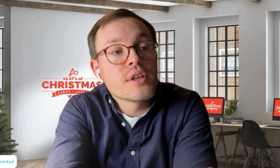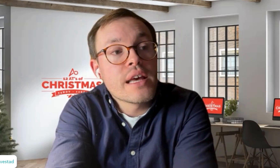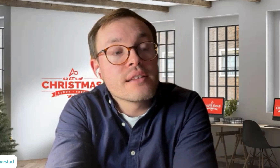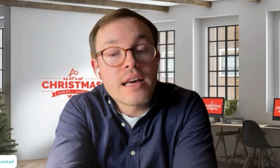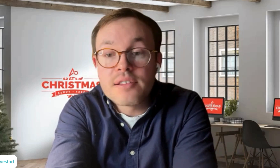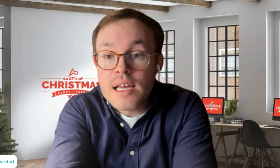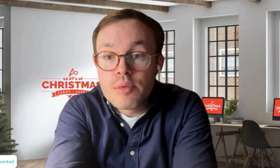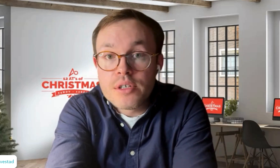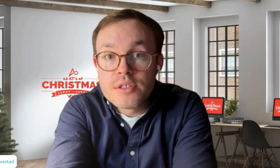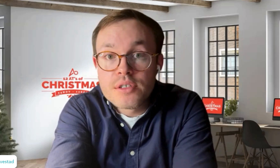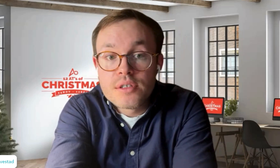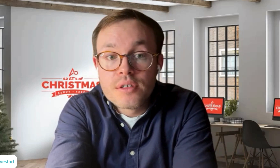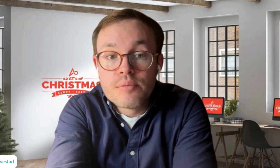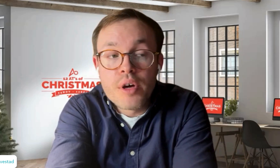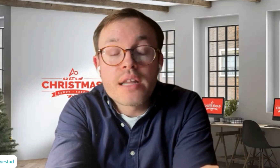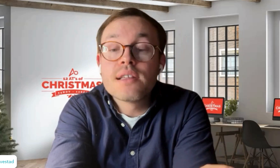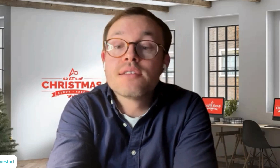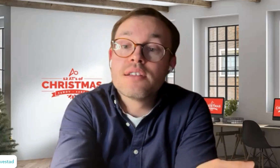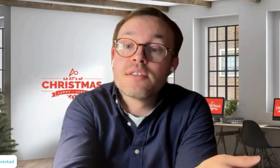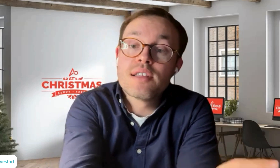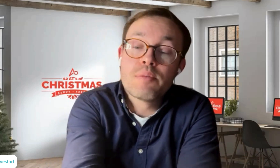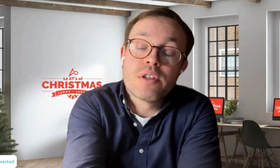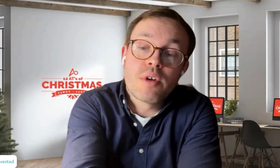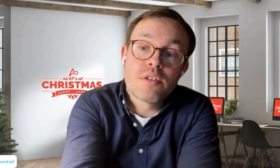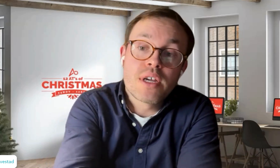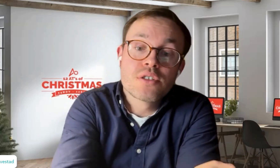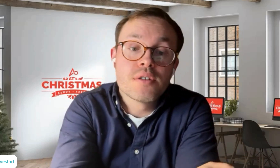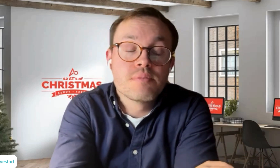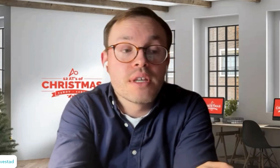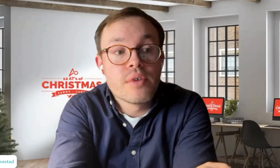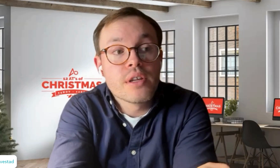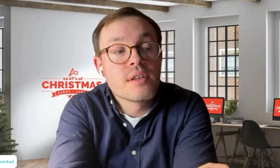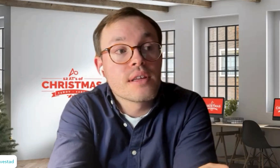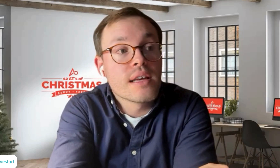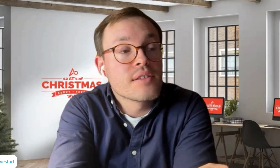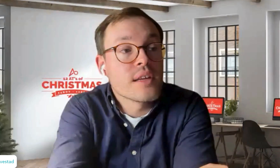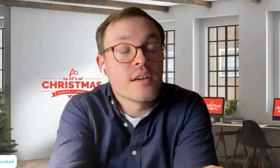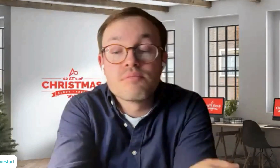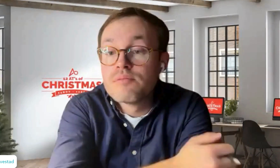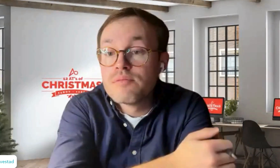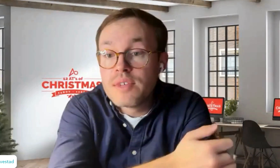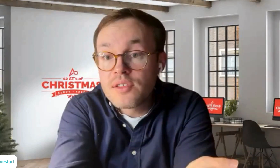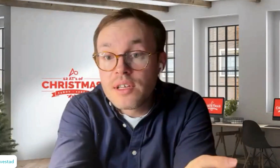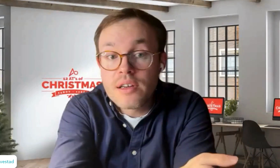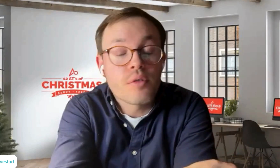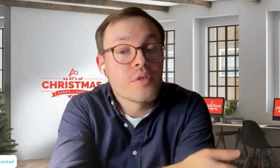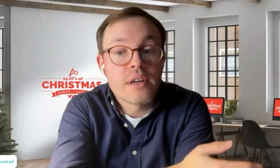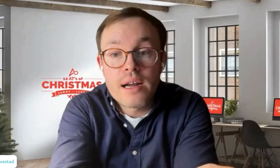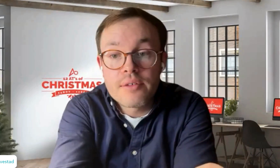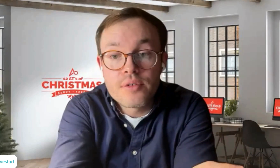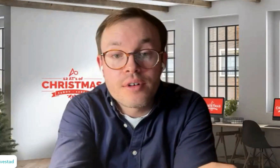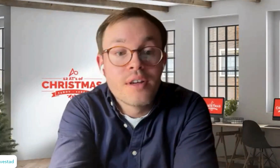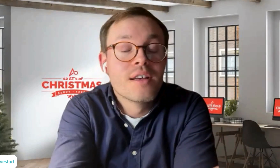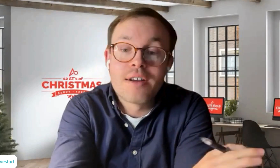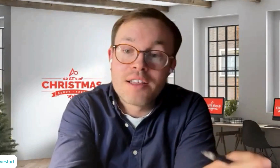that established, but at least it is a step in the right direction. If it gets there next year or the year after, there has been